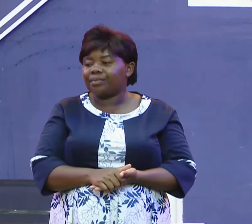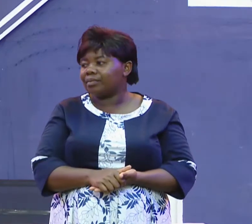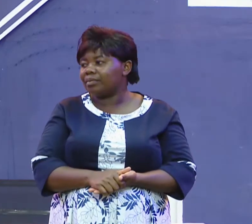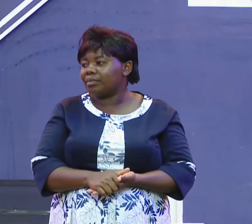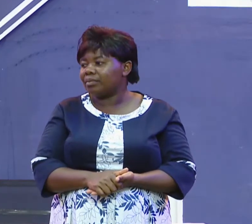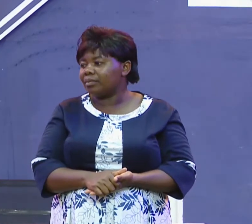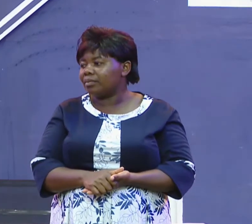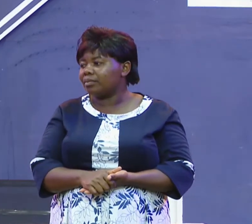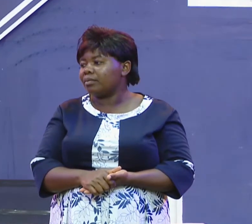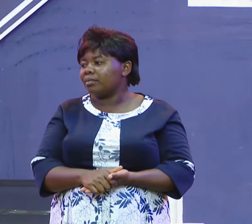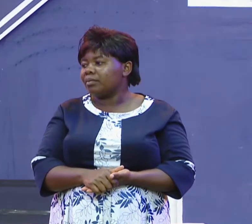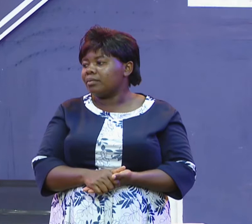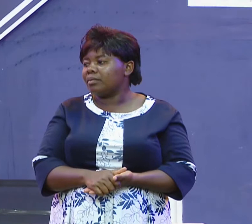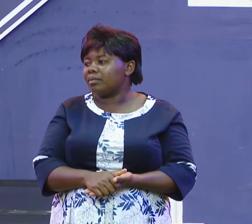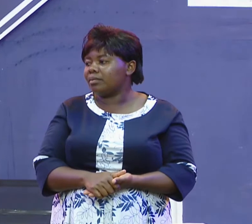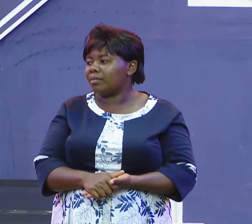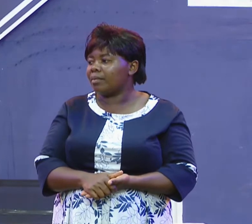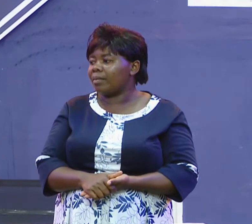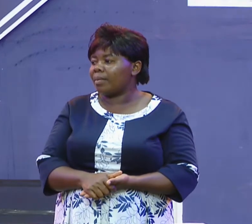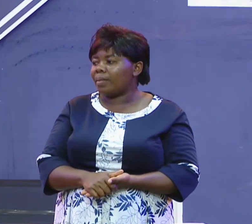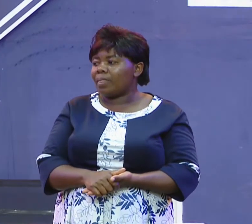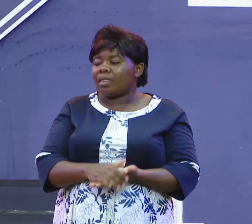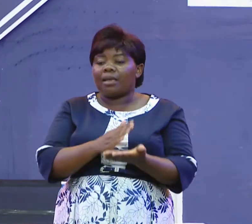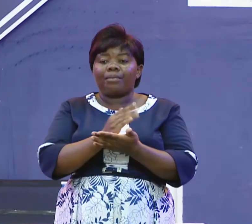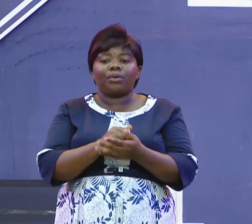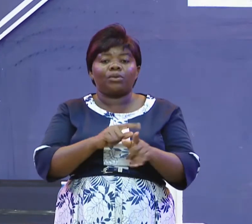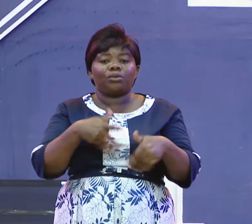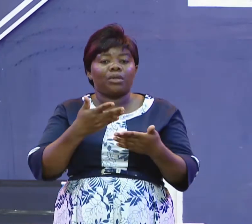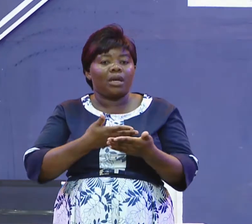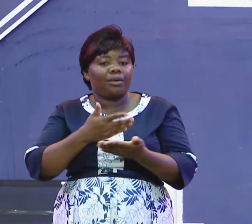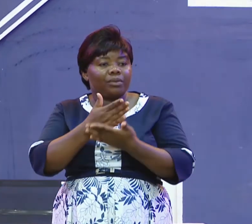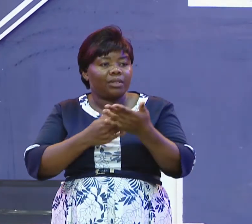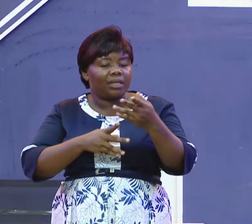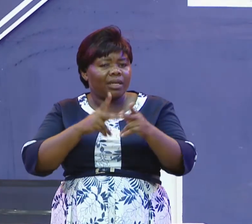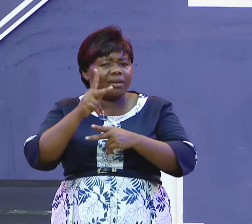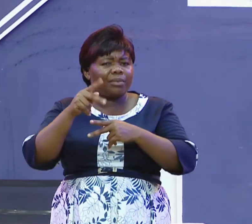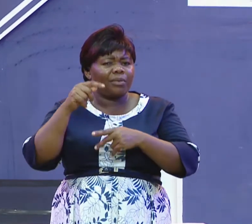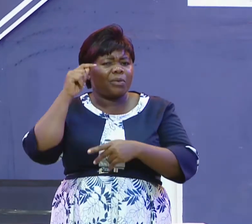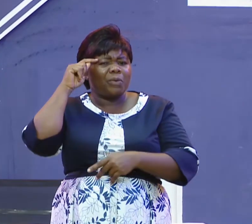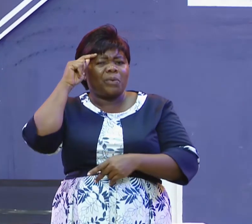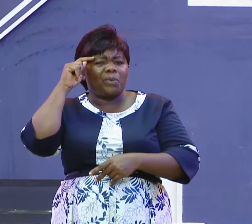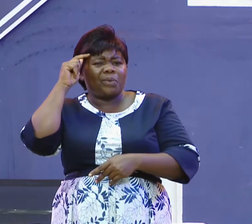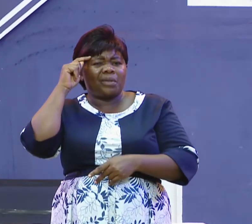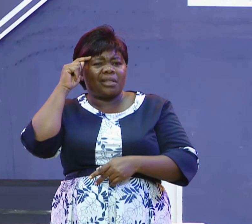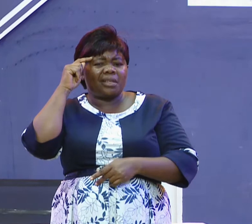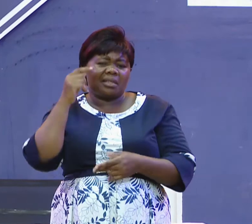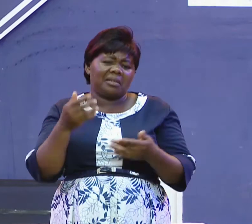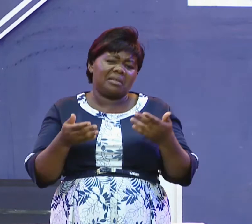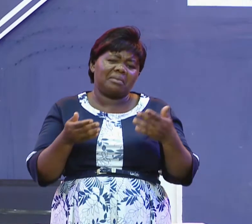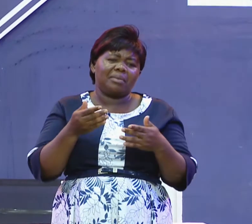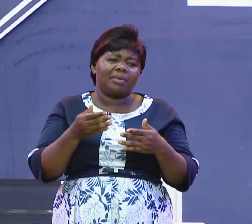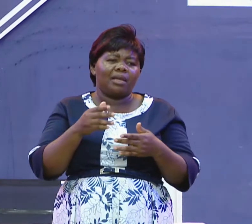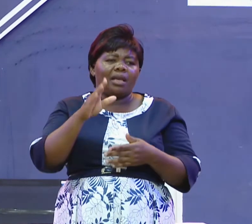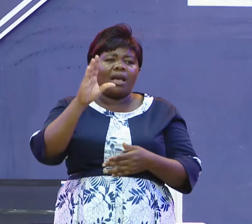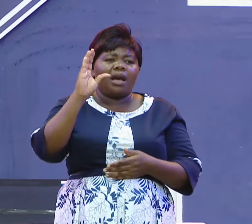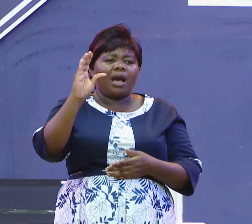see that our minds can be uncovered. Kubanga eriyo ddala abantu abalowooza nti kando balina omuti kwe bazitema. Because